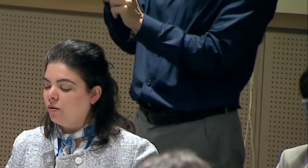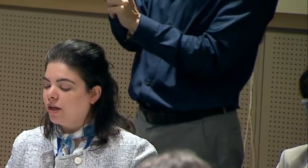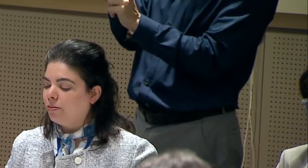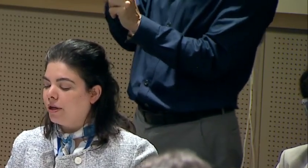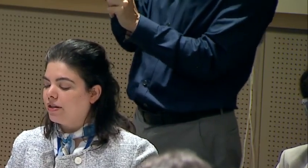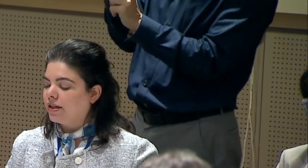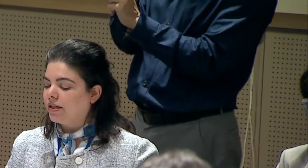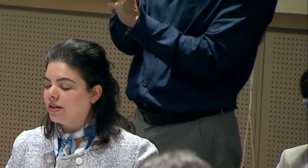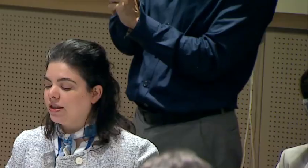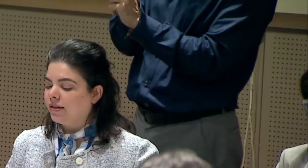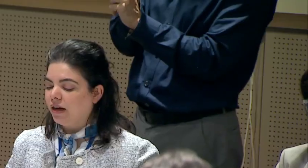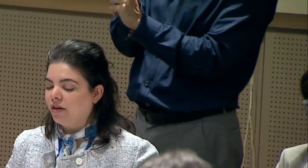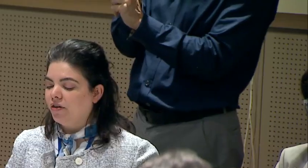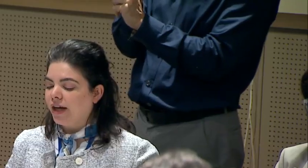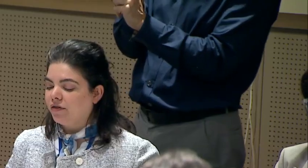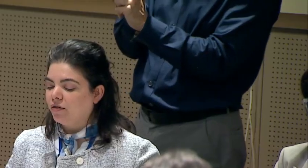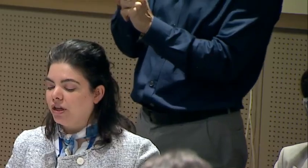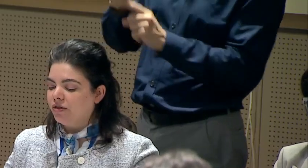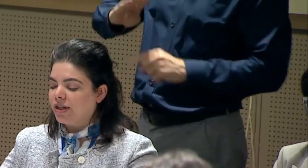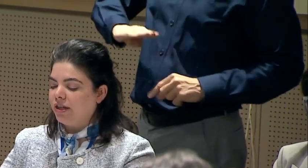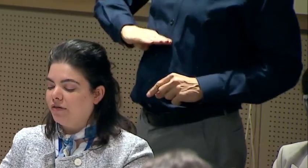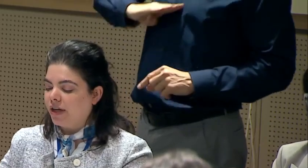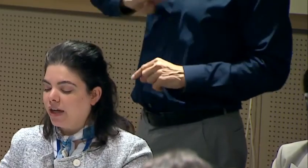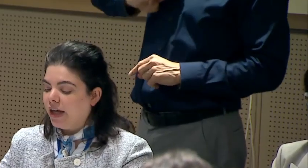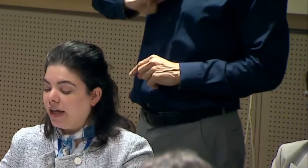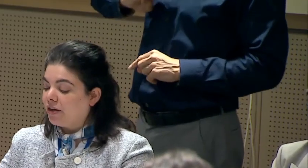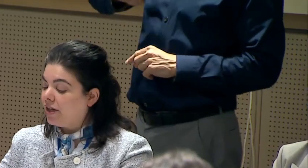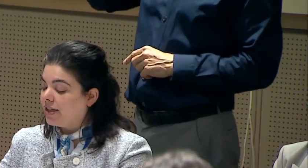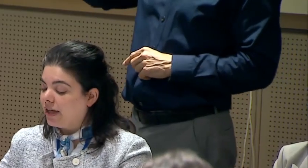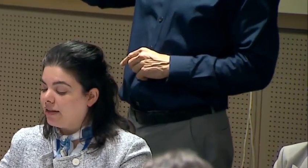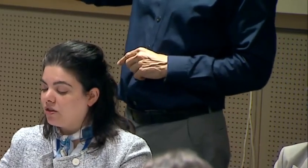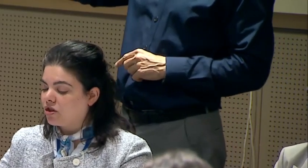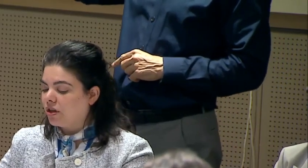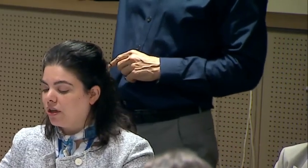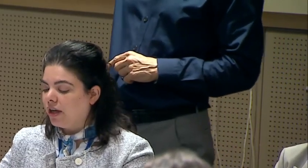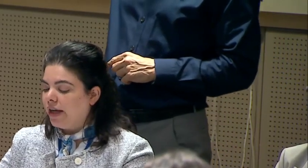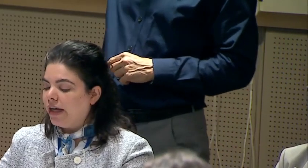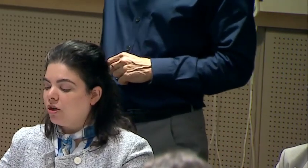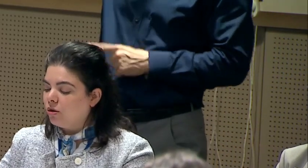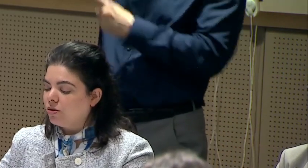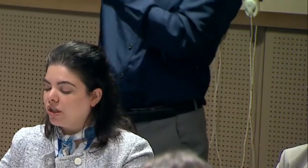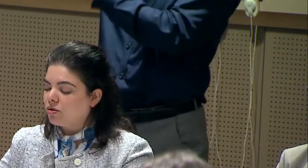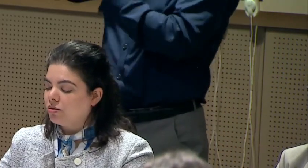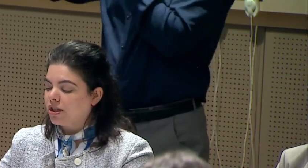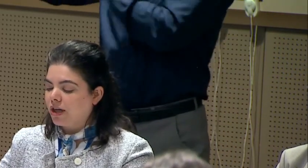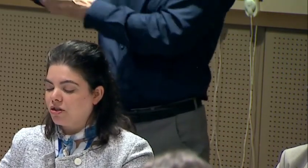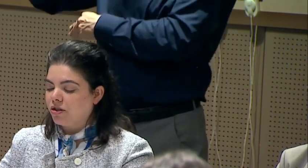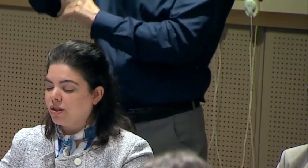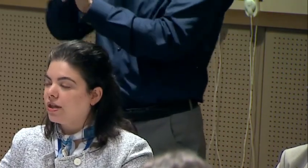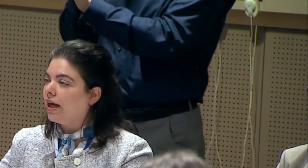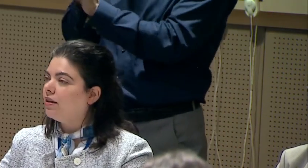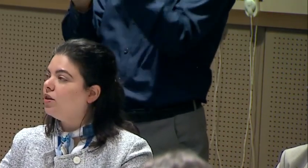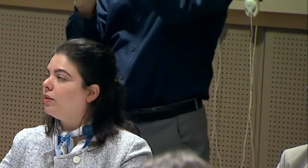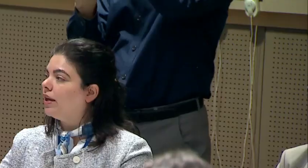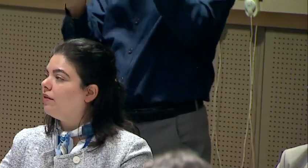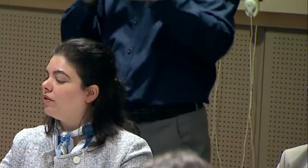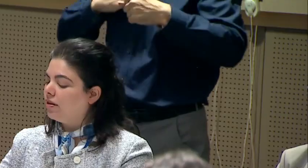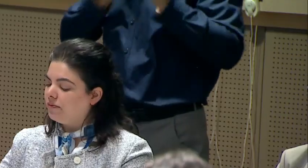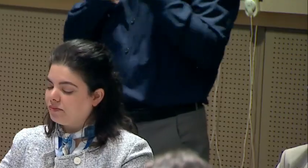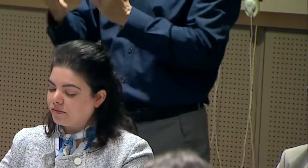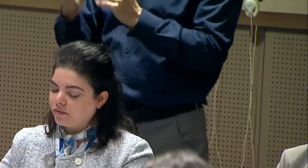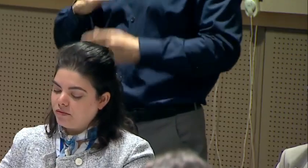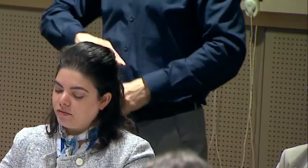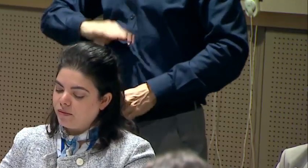of older persons that are rightfully receiving increased attention, including through discussions at the UN